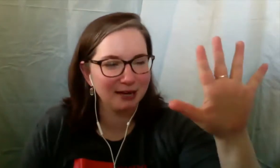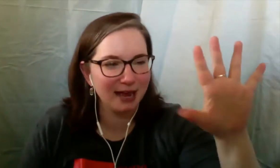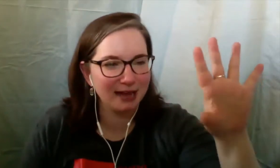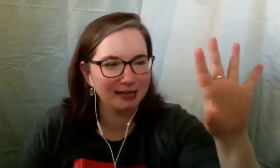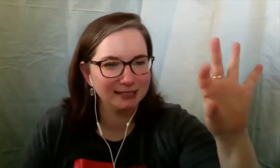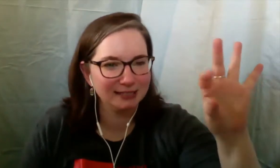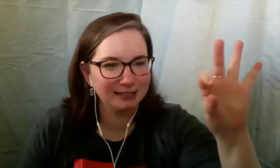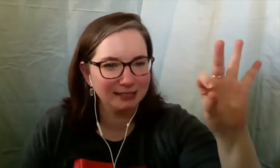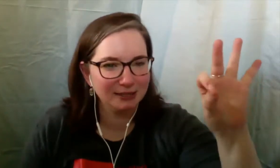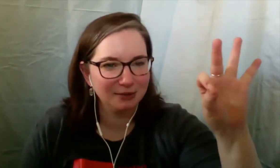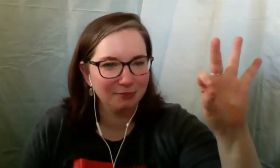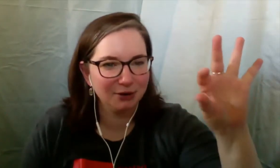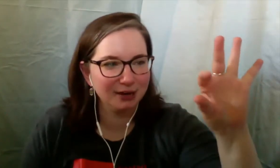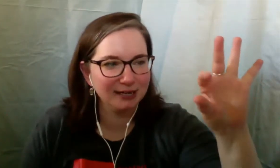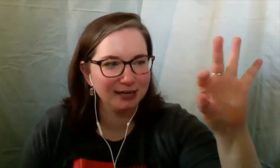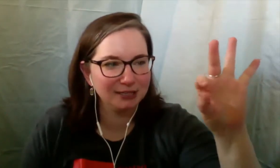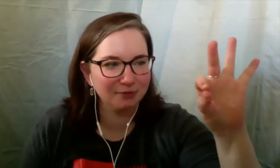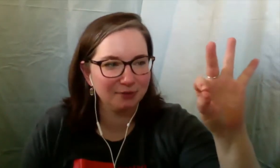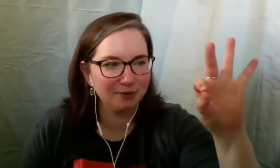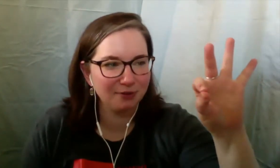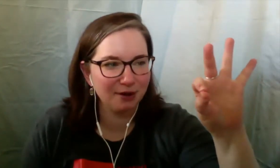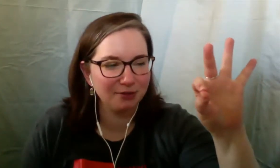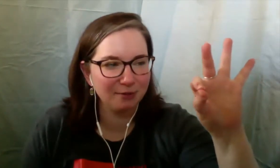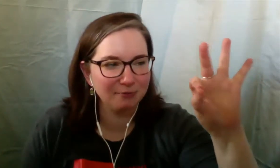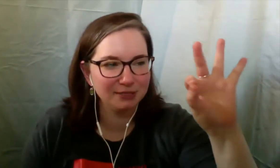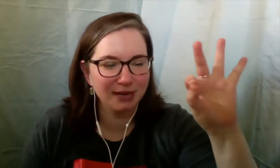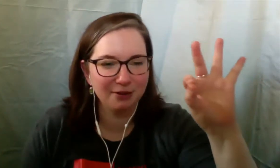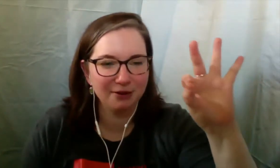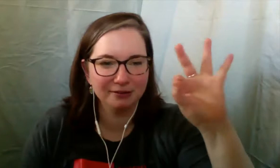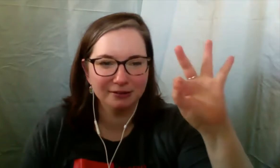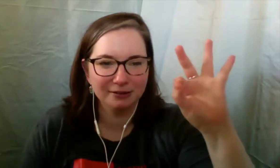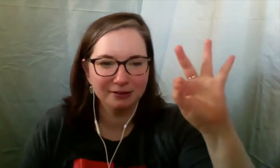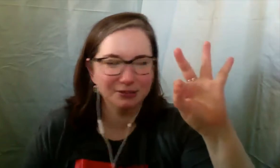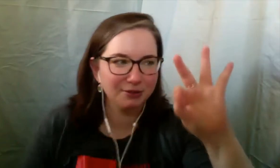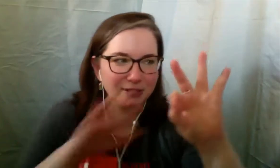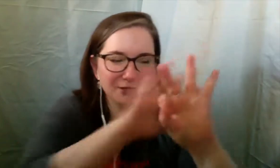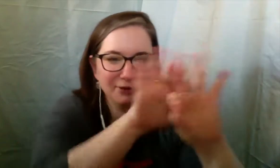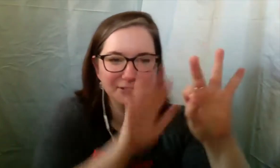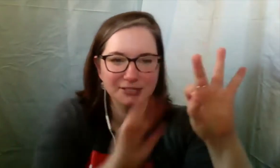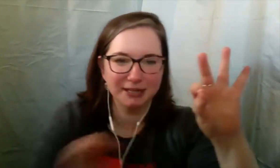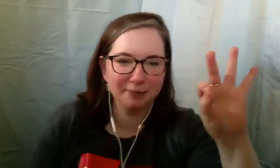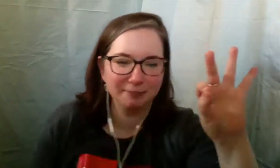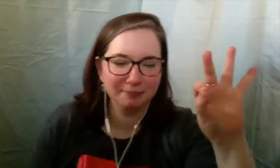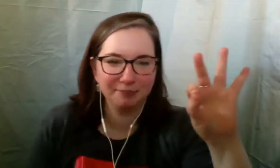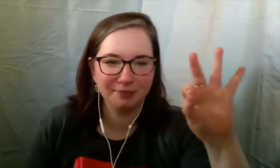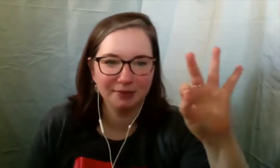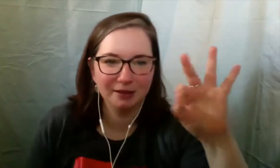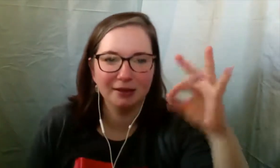hand, bring your index and thumb together. So these 3 are sticking up,